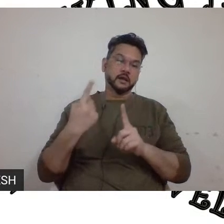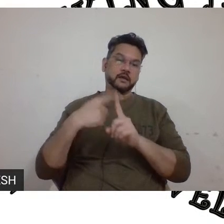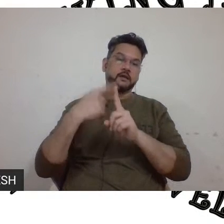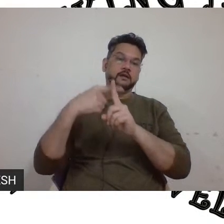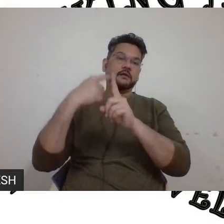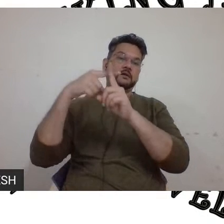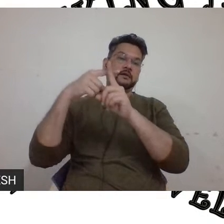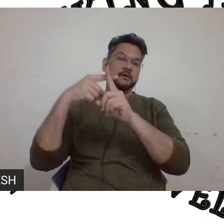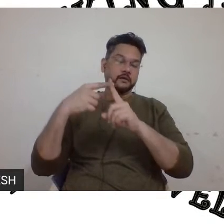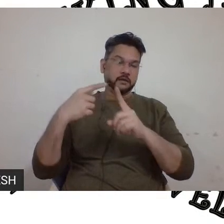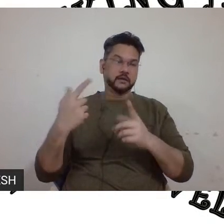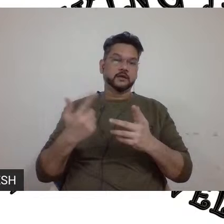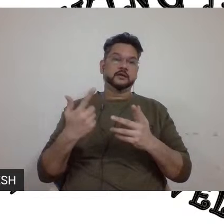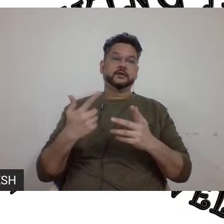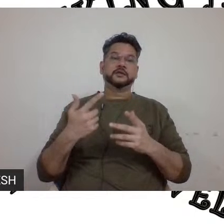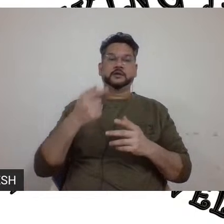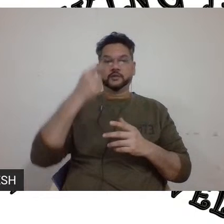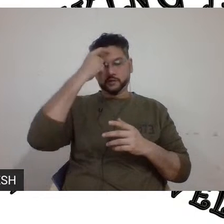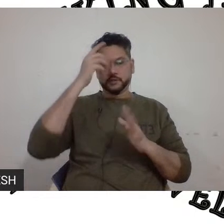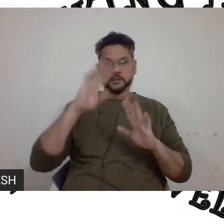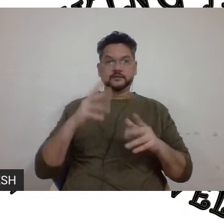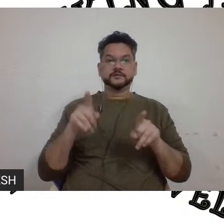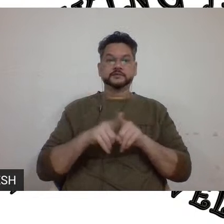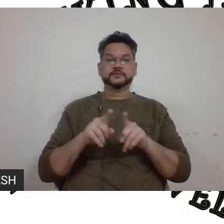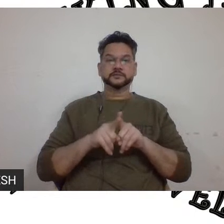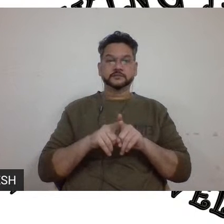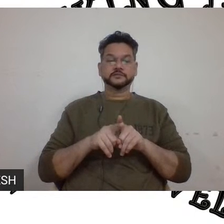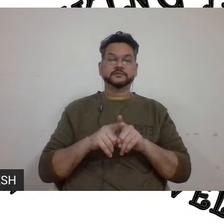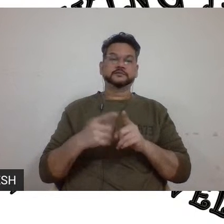also moved away from the online